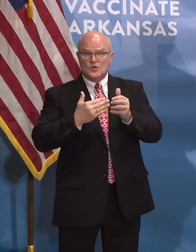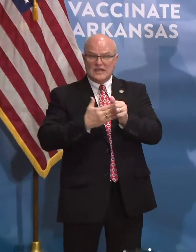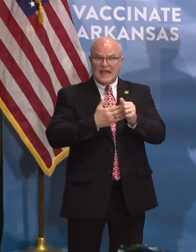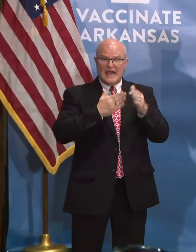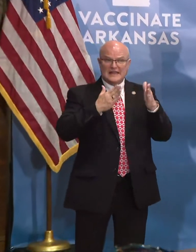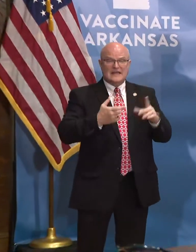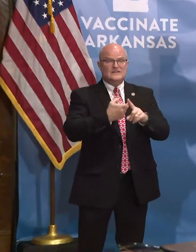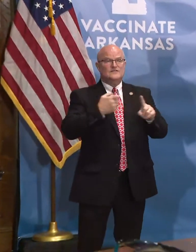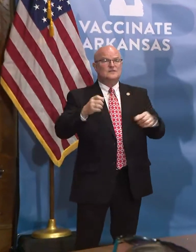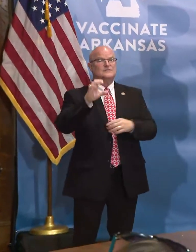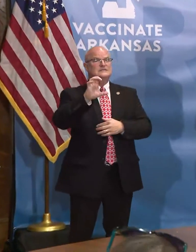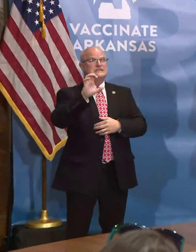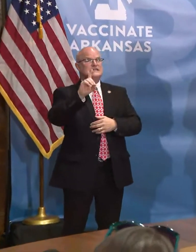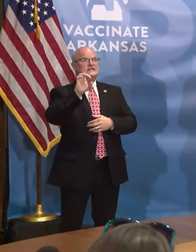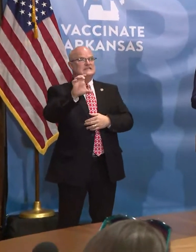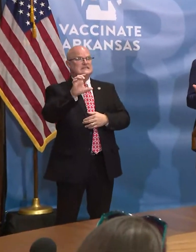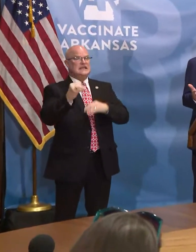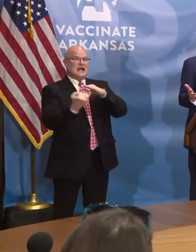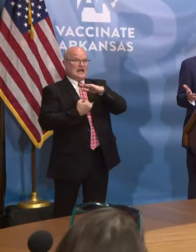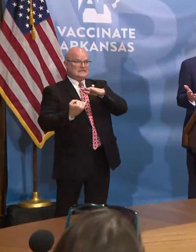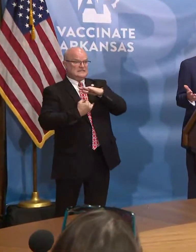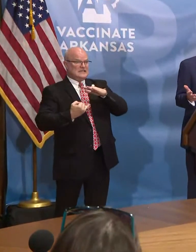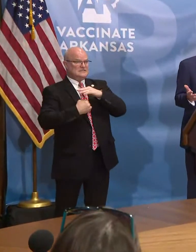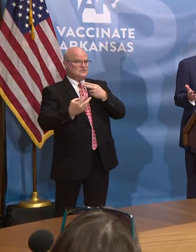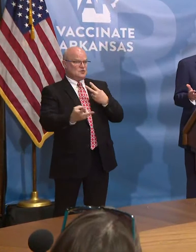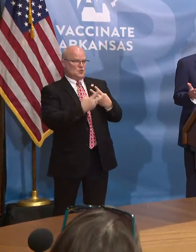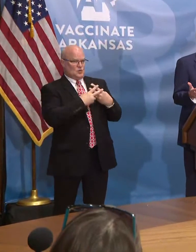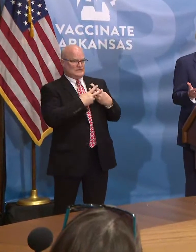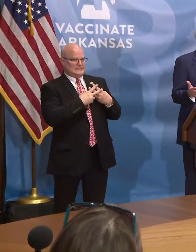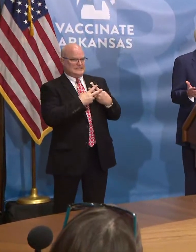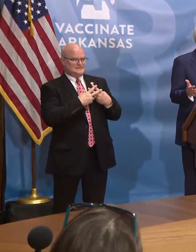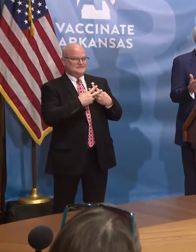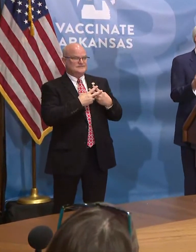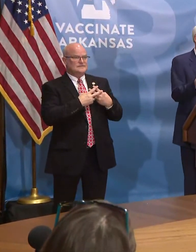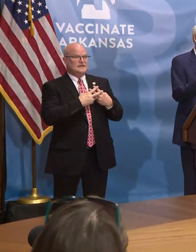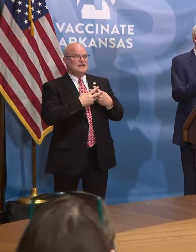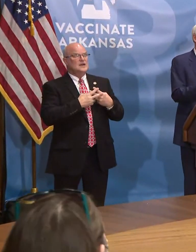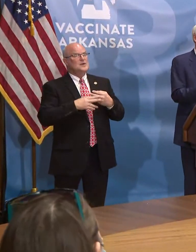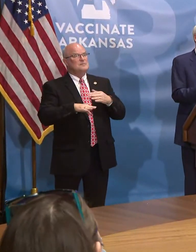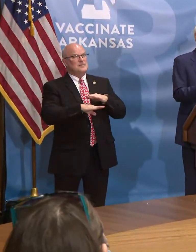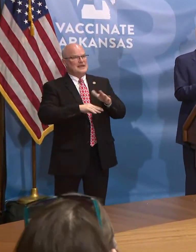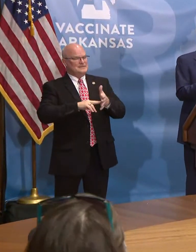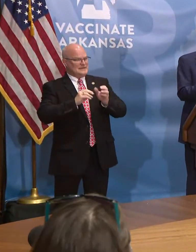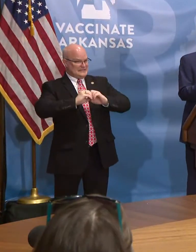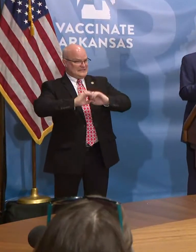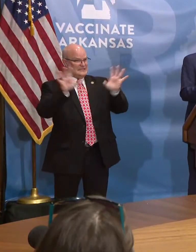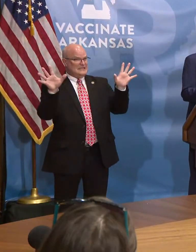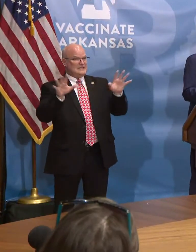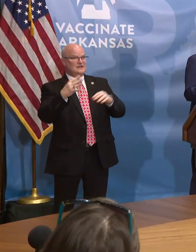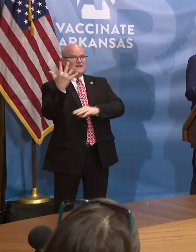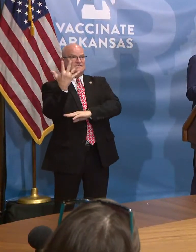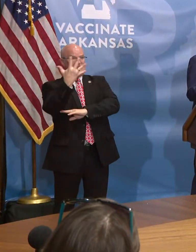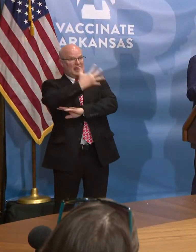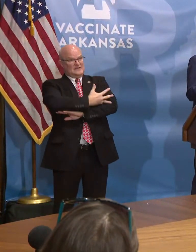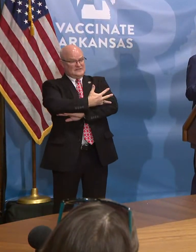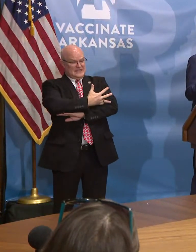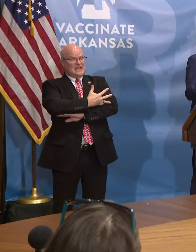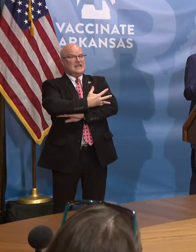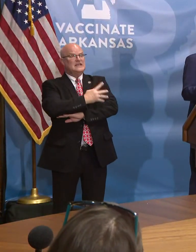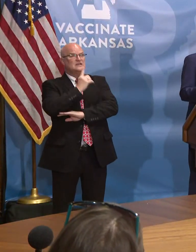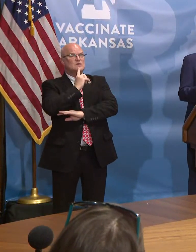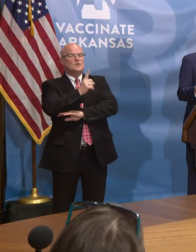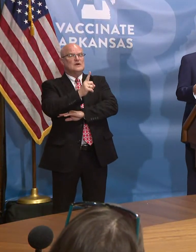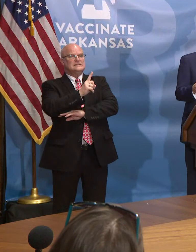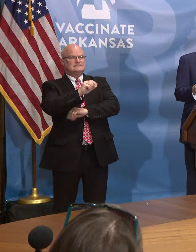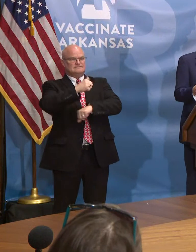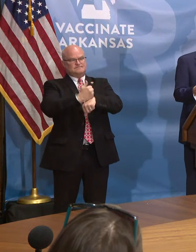from CDC on isolation and quarantine that basically made it clear that 5 days was the